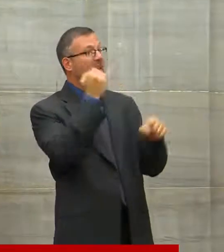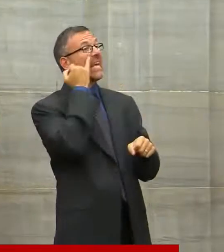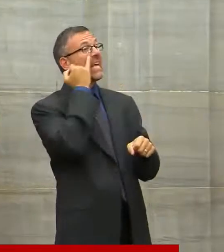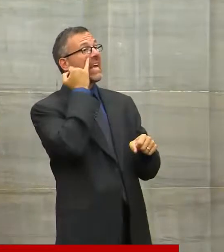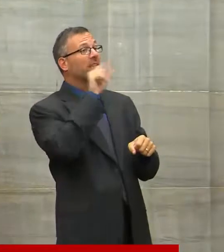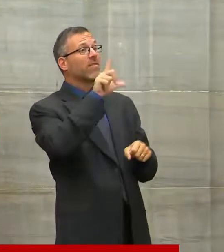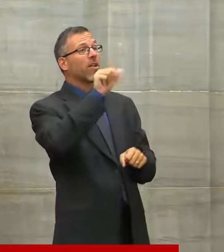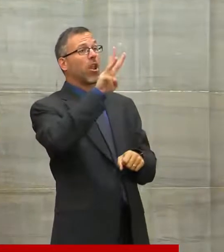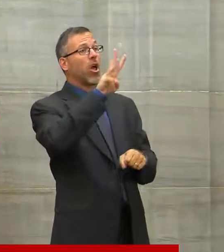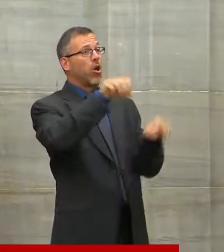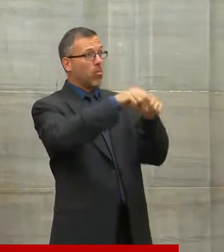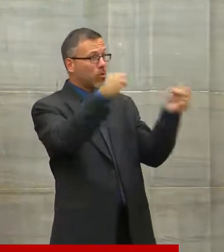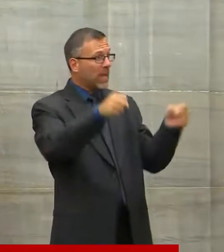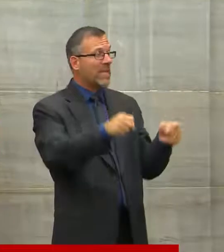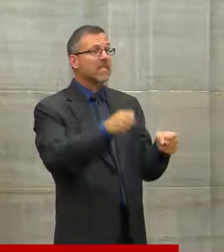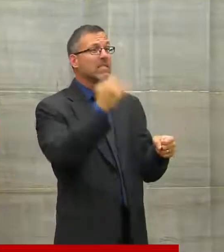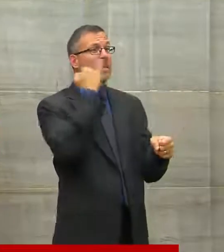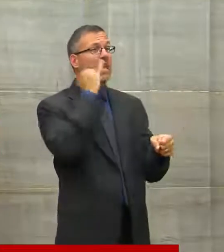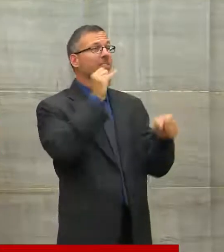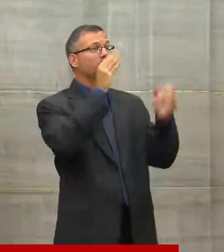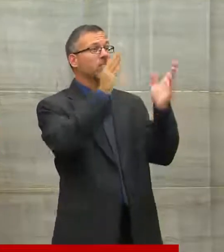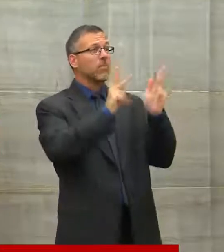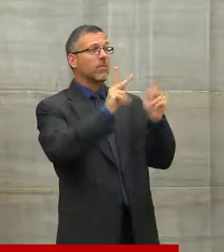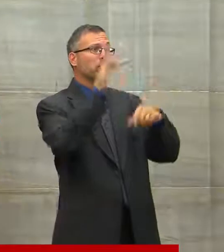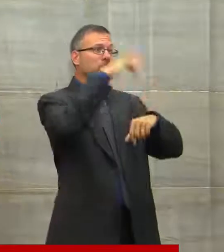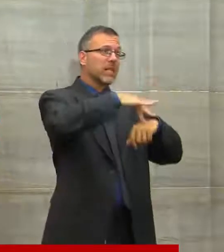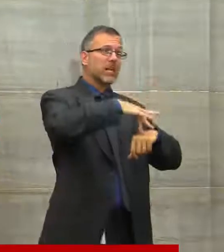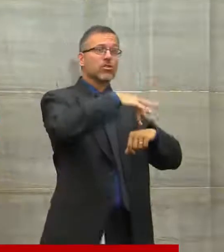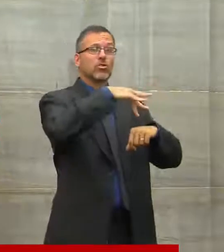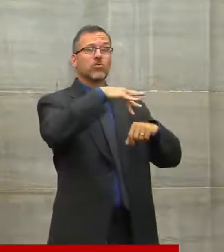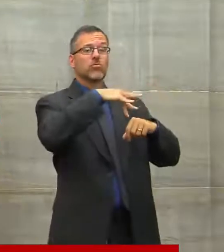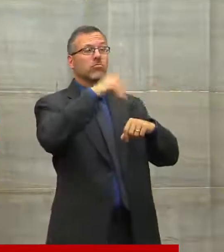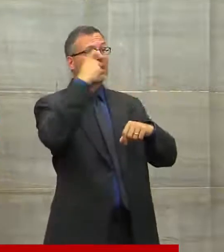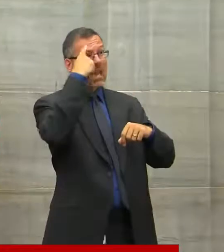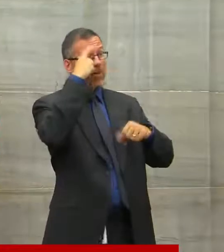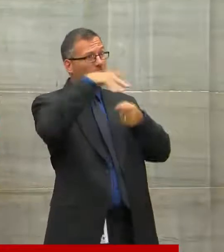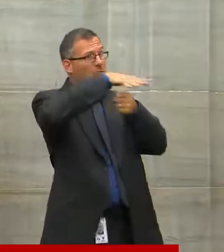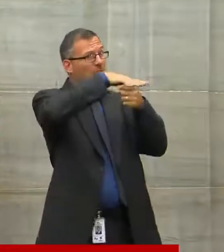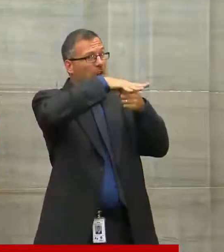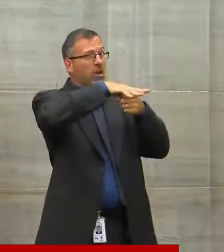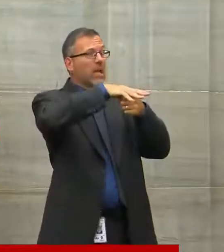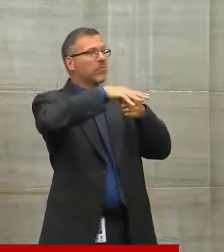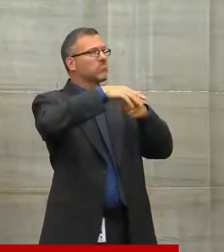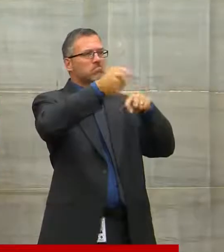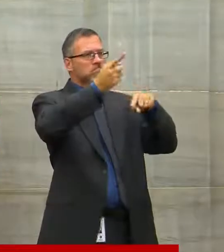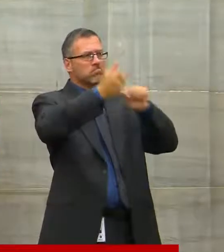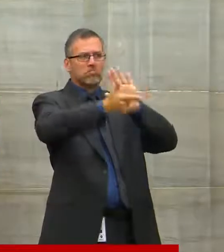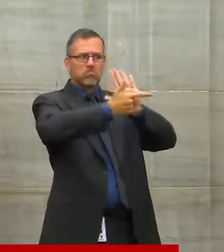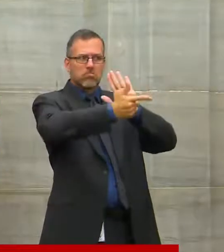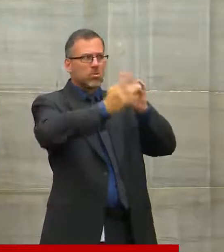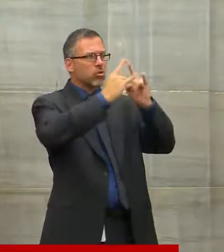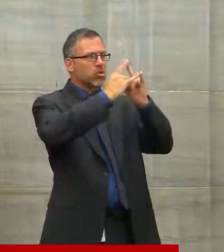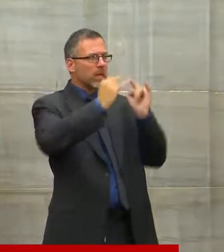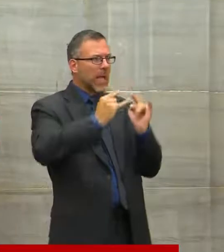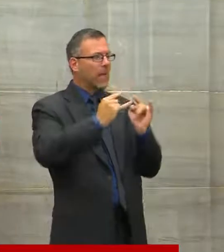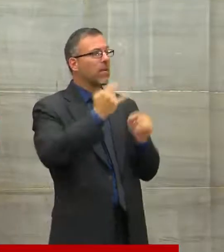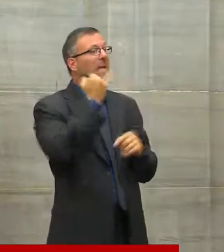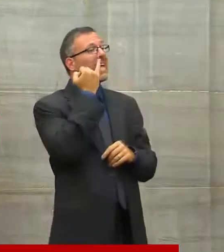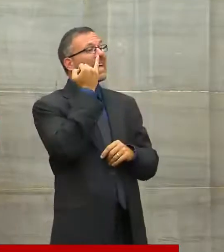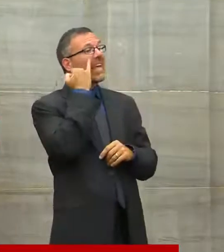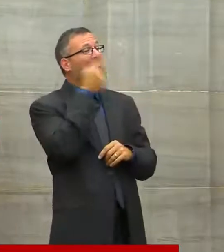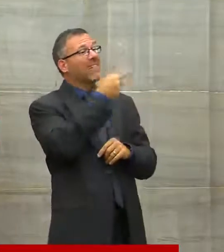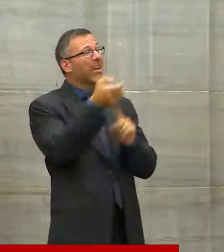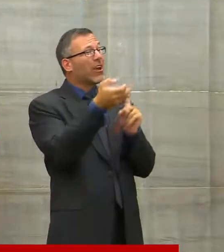grounds of the Capitol and Legislative Plaza governing camping. Those individuals that were arrested for